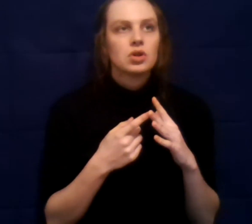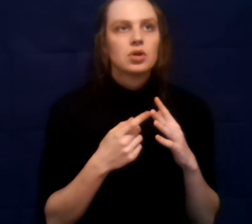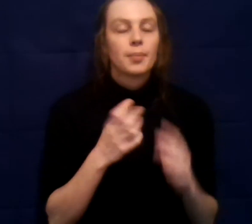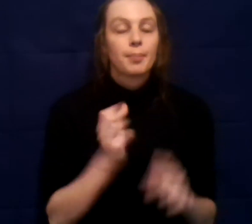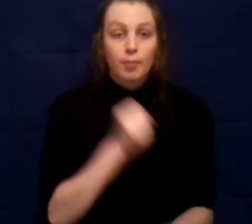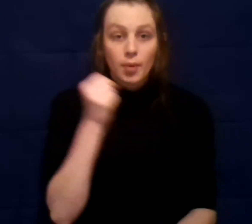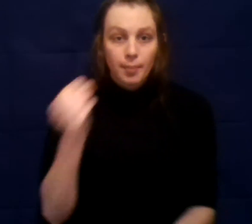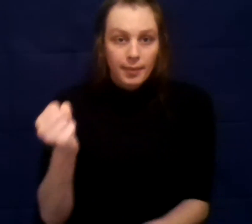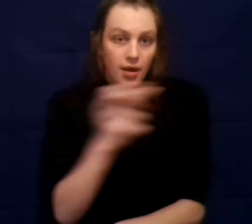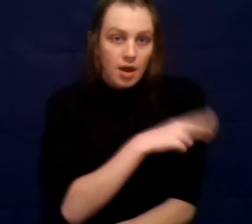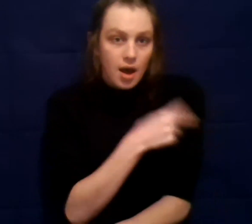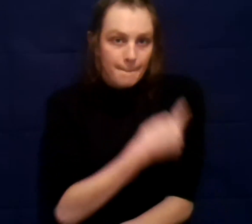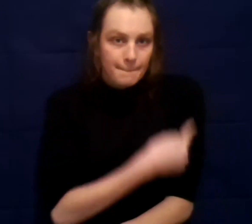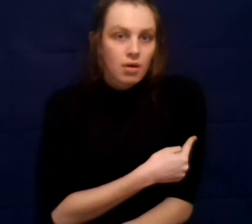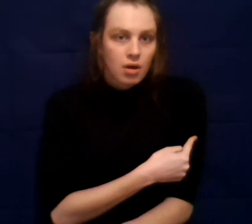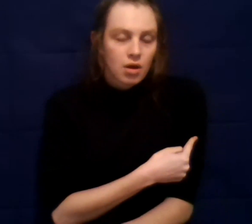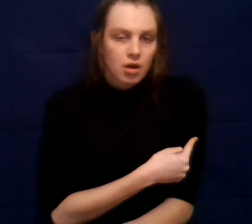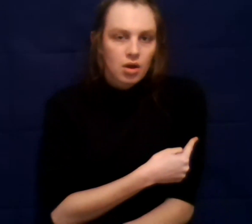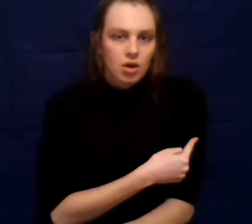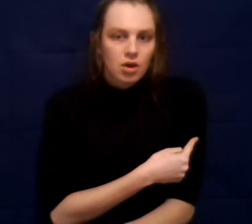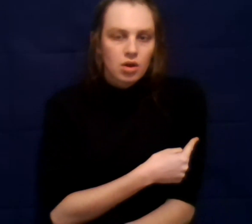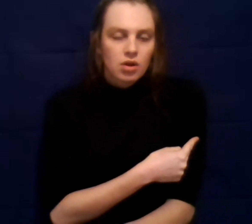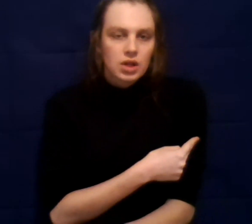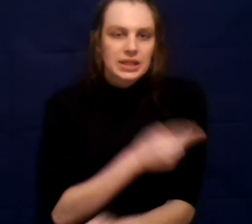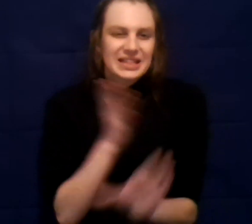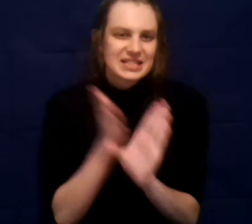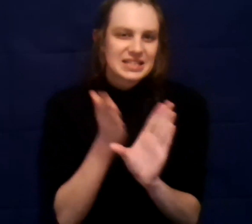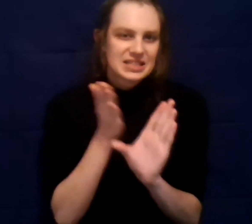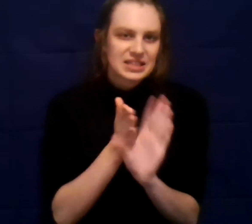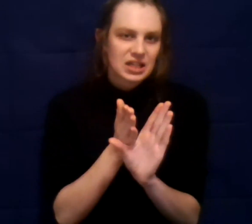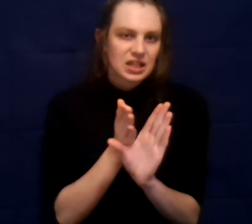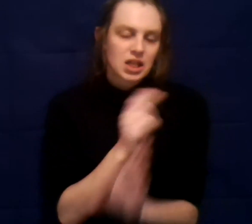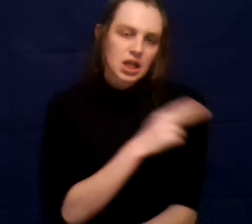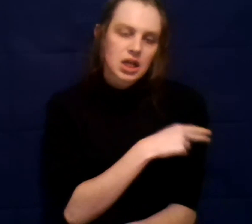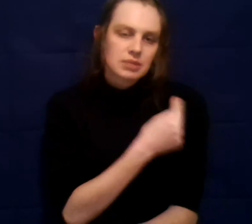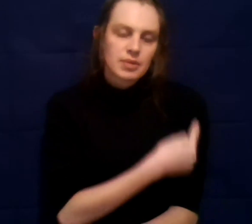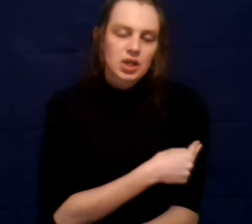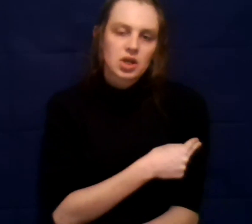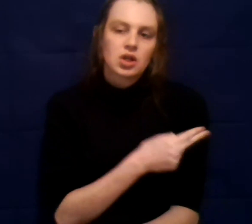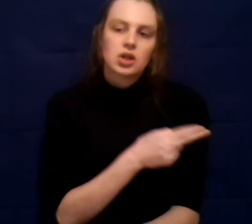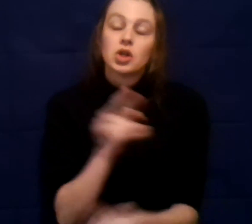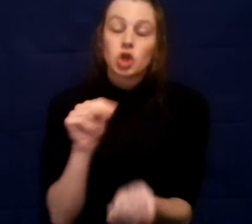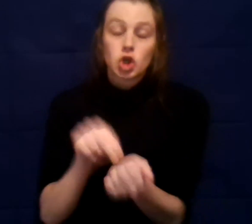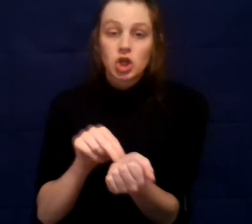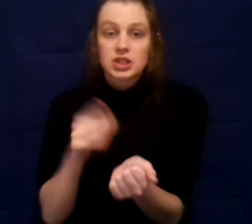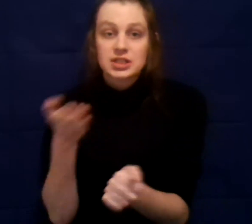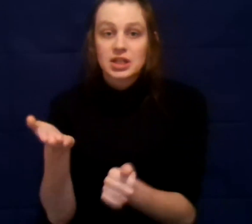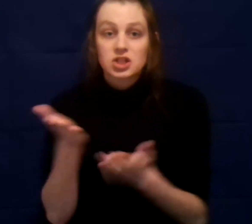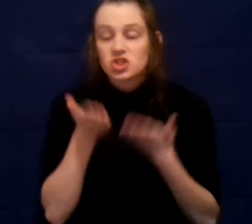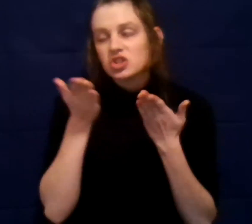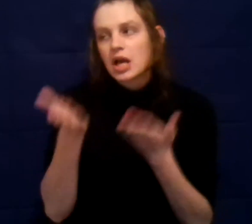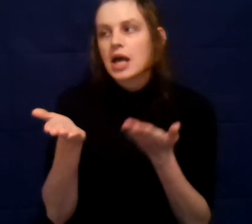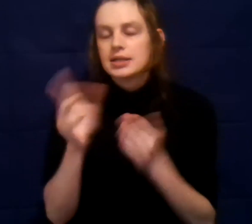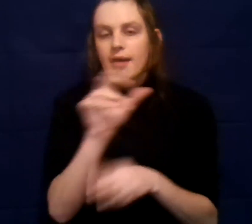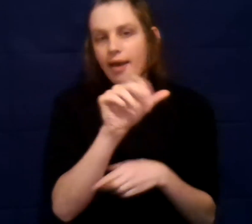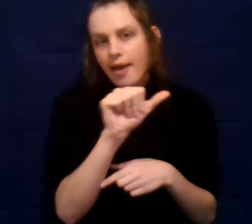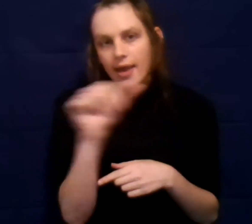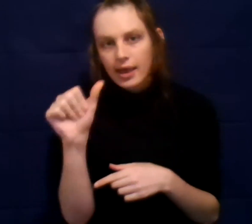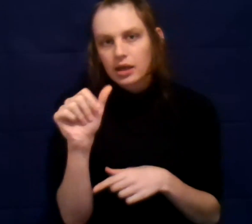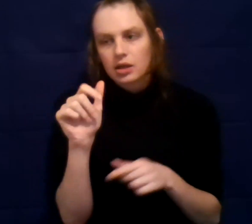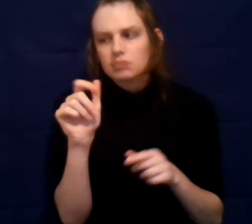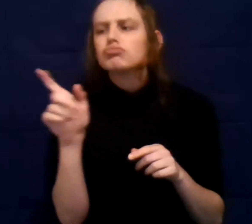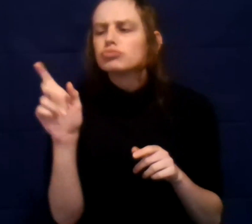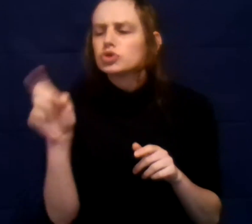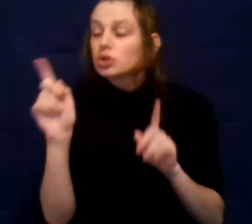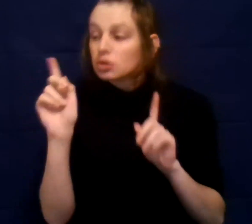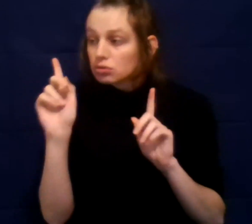suggested AA to me. Was a nurse at the hospital. she asked me, have I heard